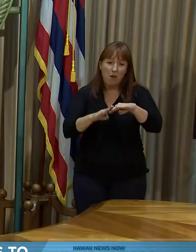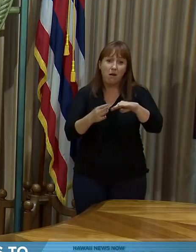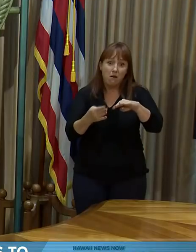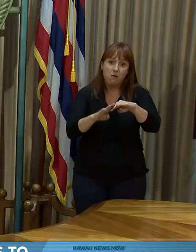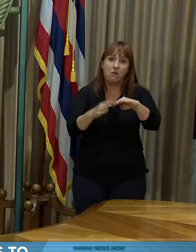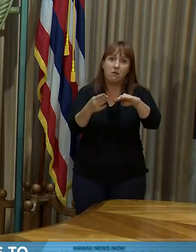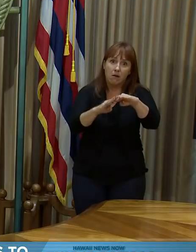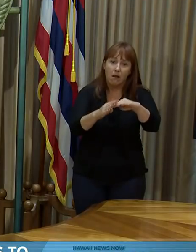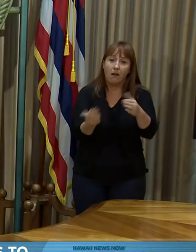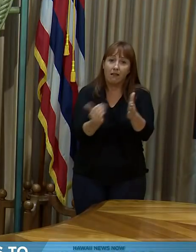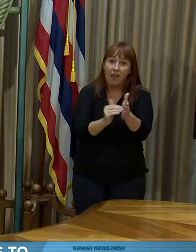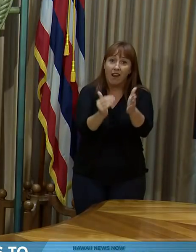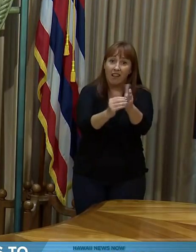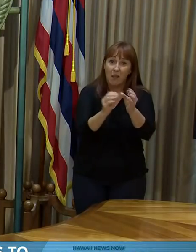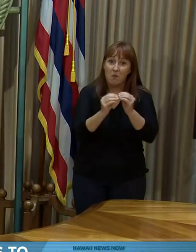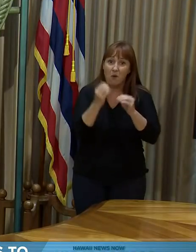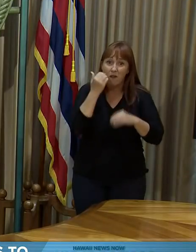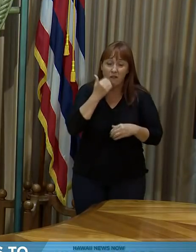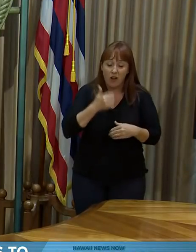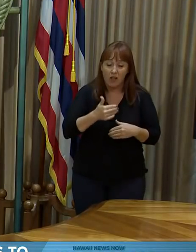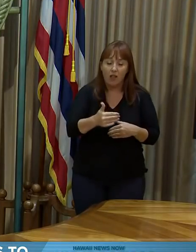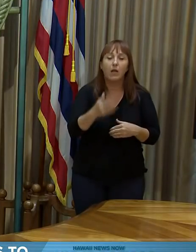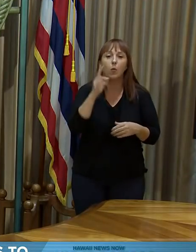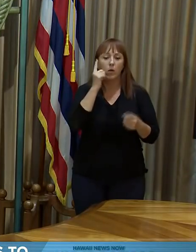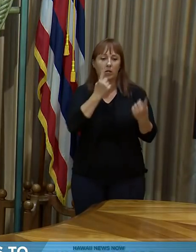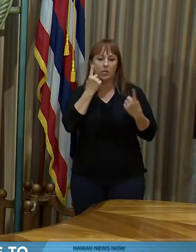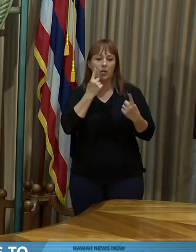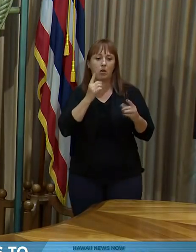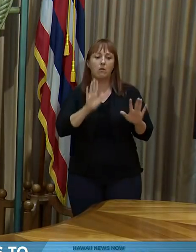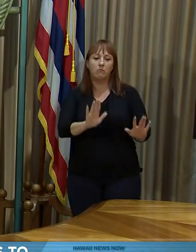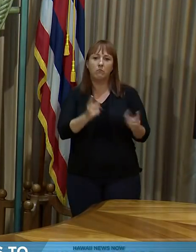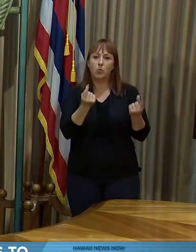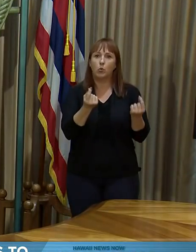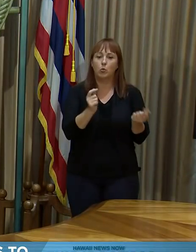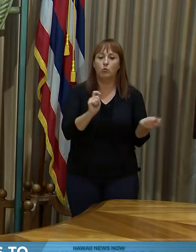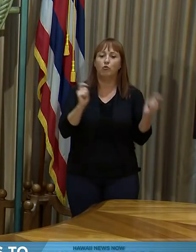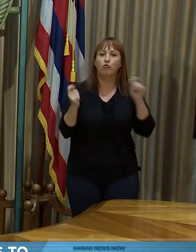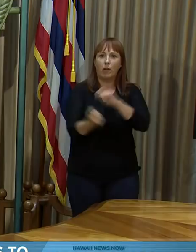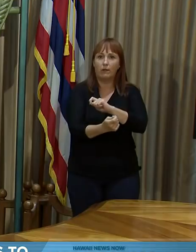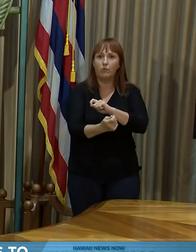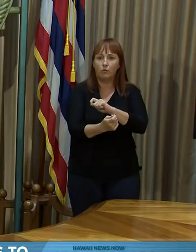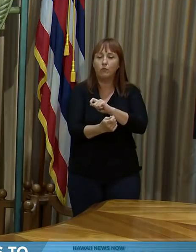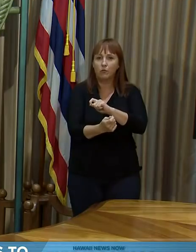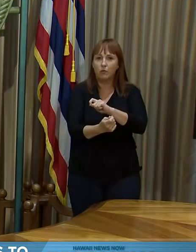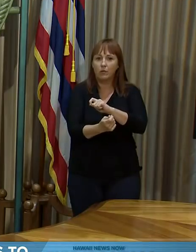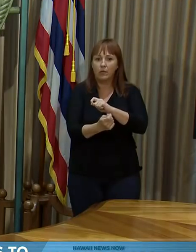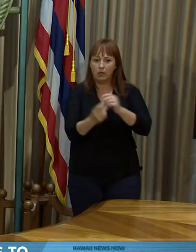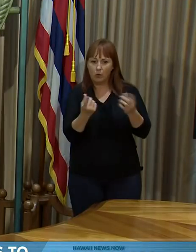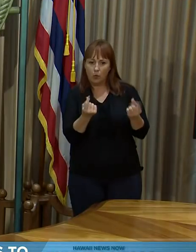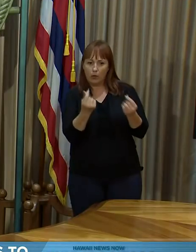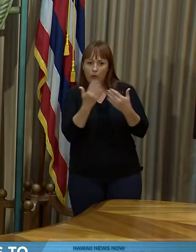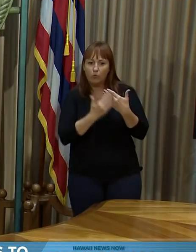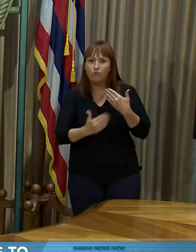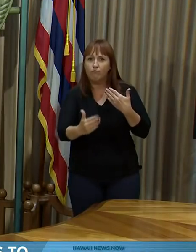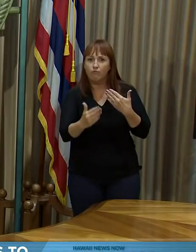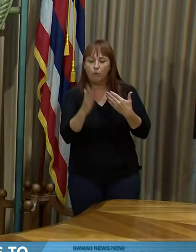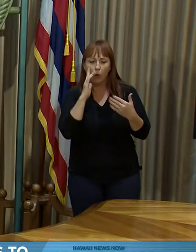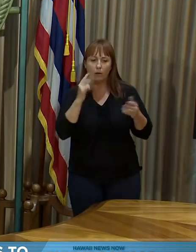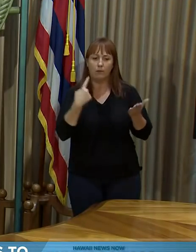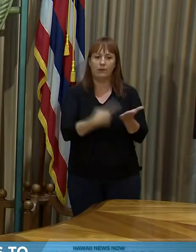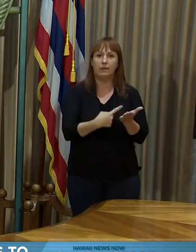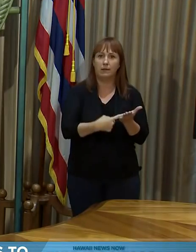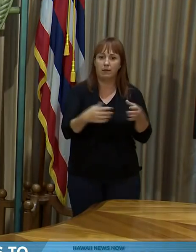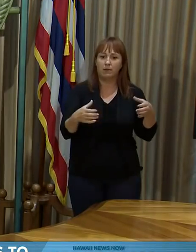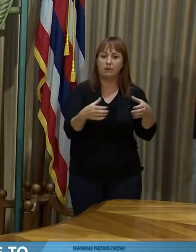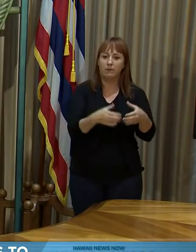cases that we would consider and think about whether there needs to be further action. But I think